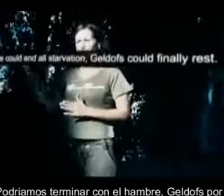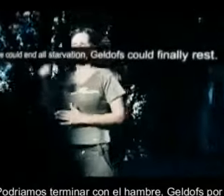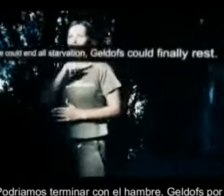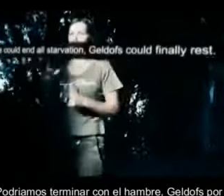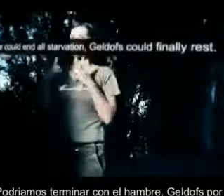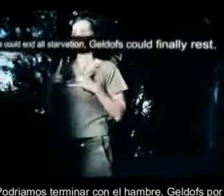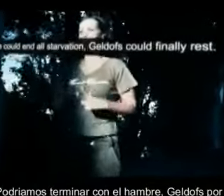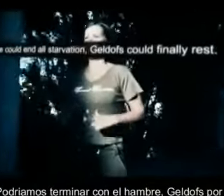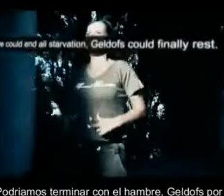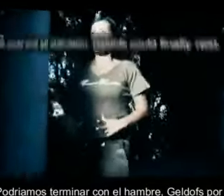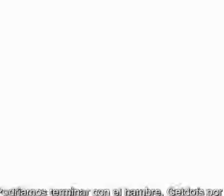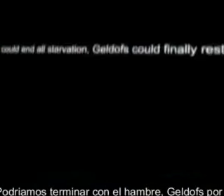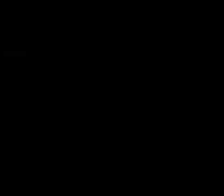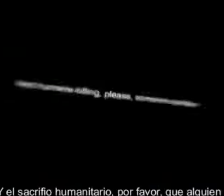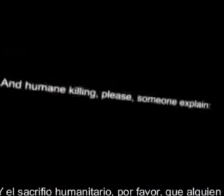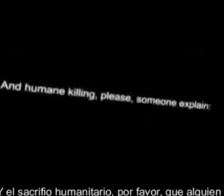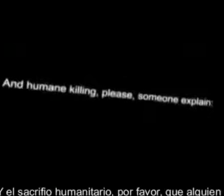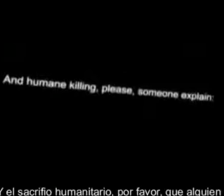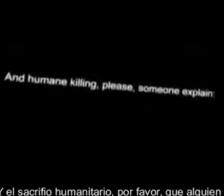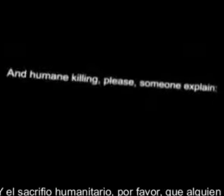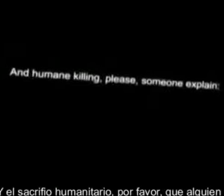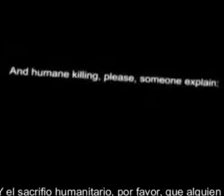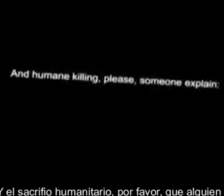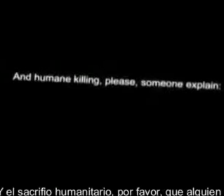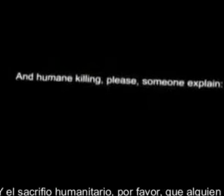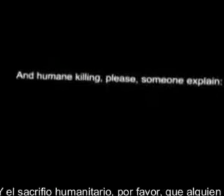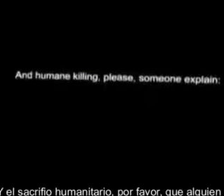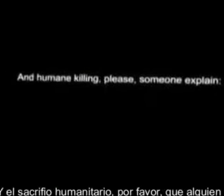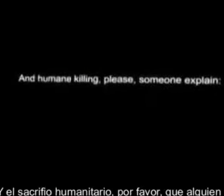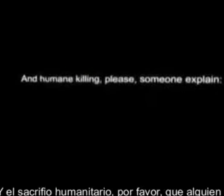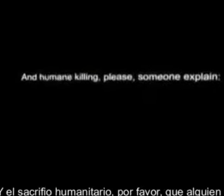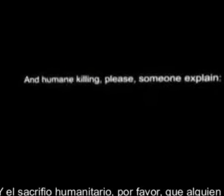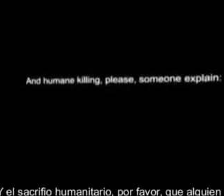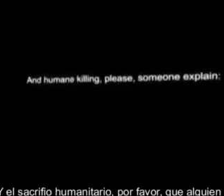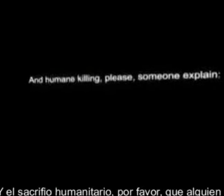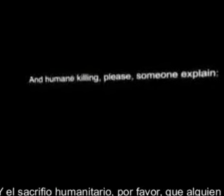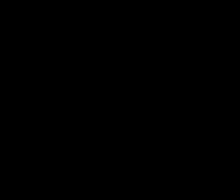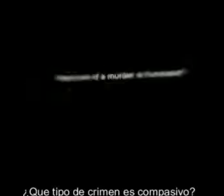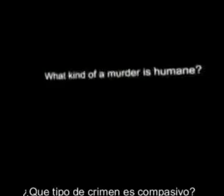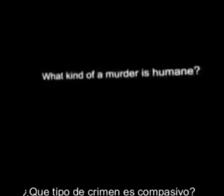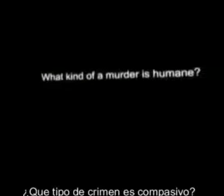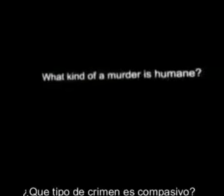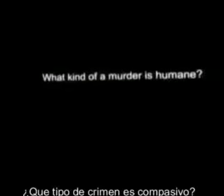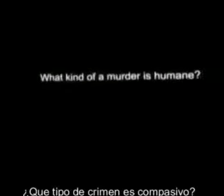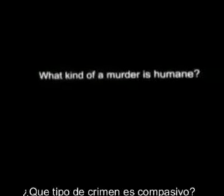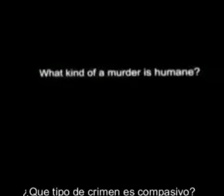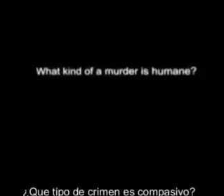could finally rest. And humane killing, please, someone explain. What kind of a murder